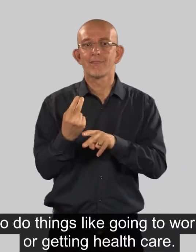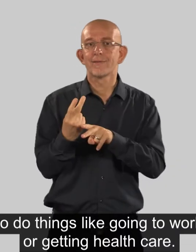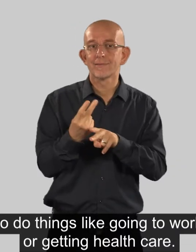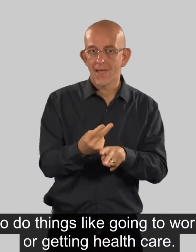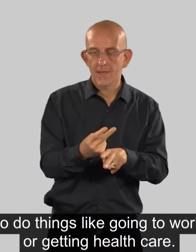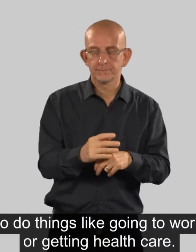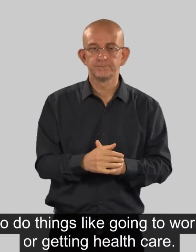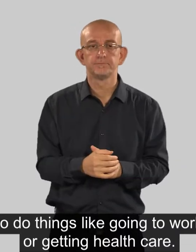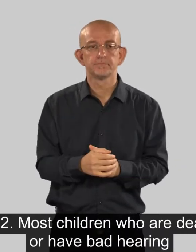health care.